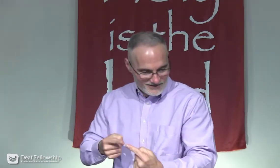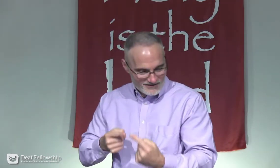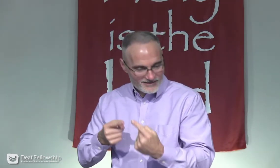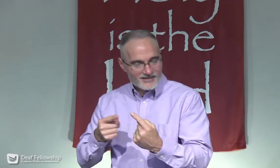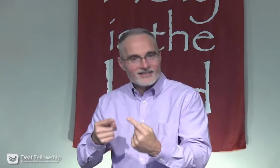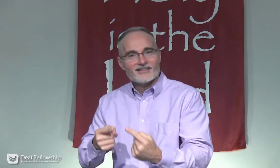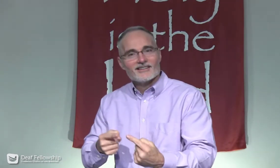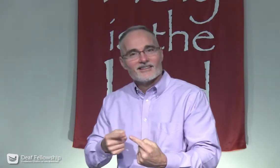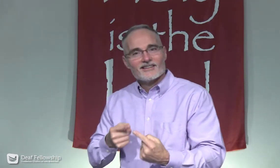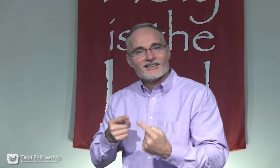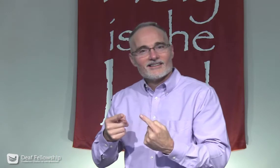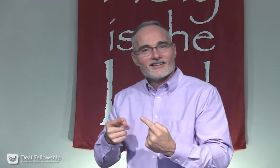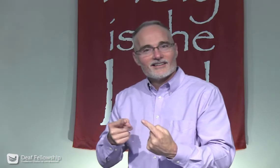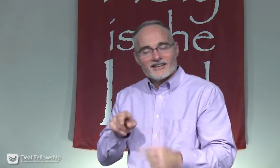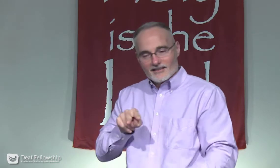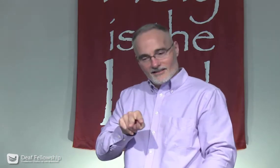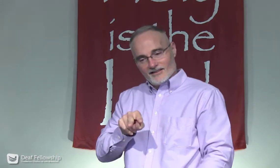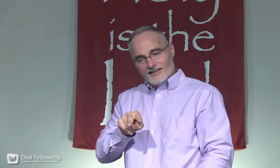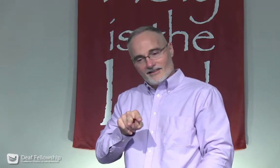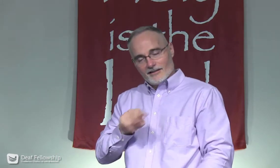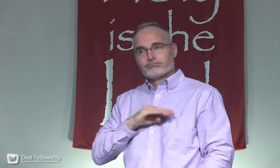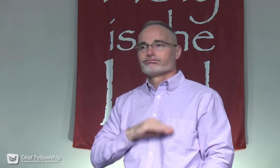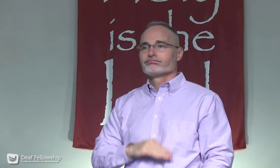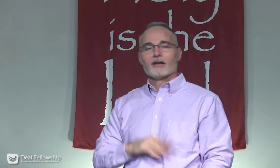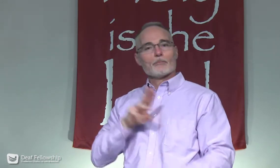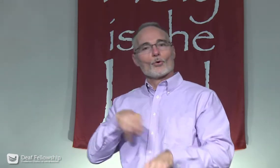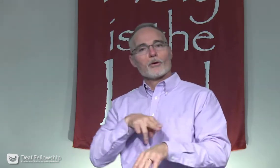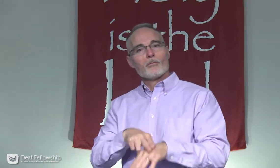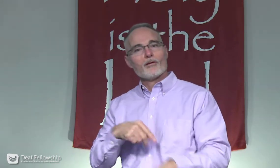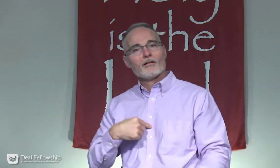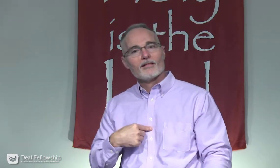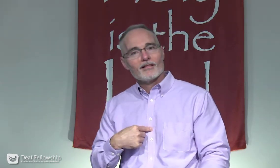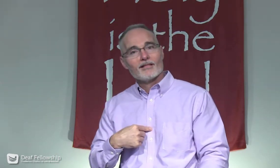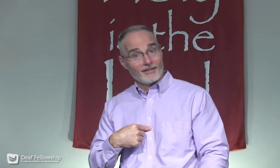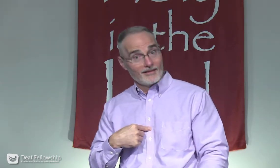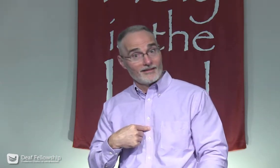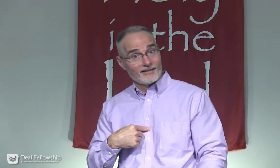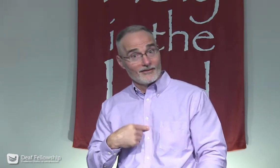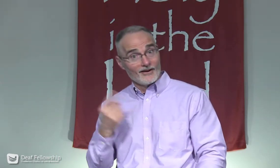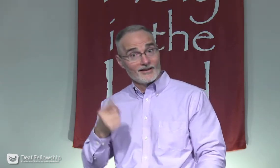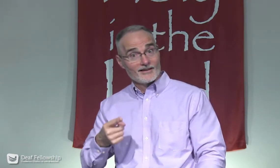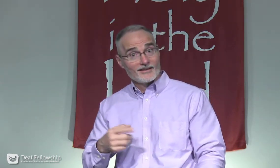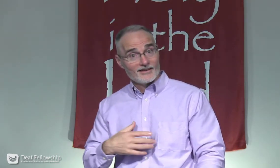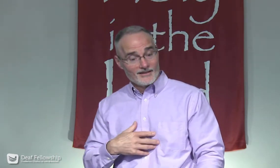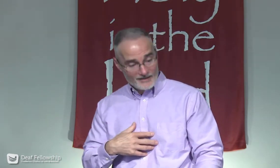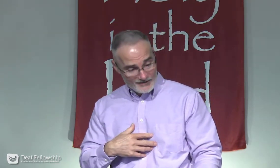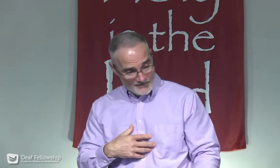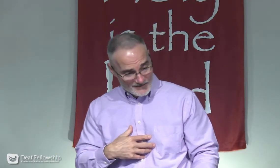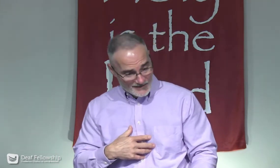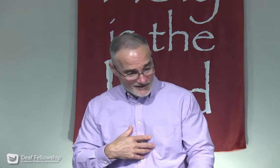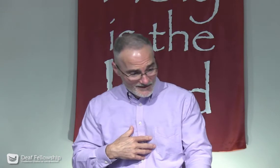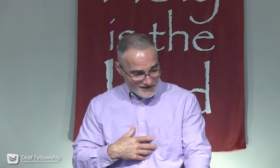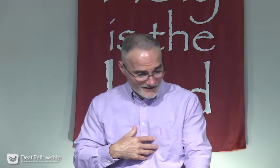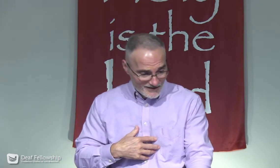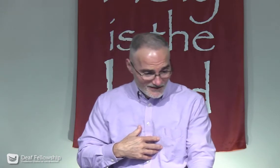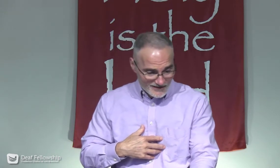And yet still, he struggled. It's like, whew, I'm normal.